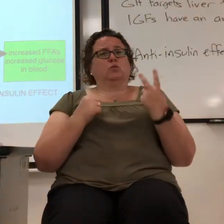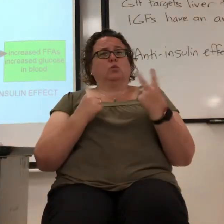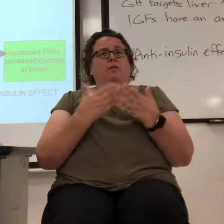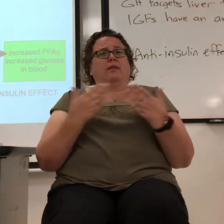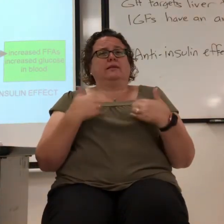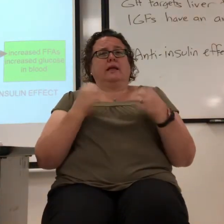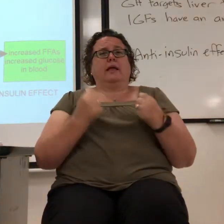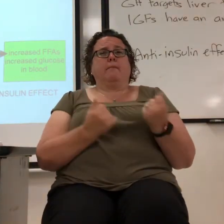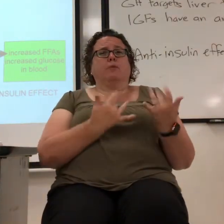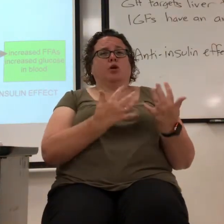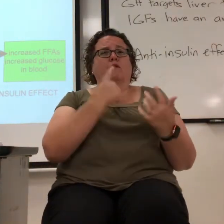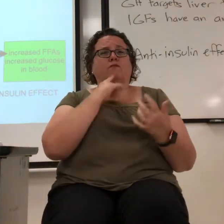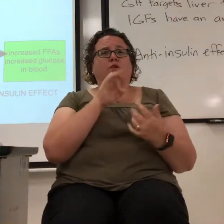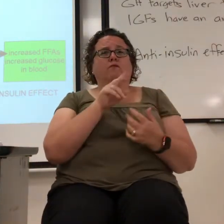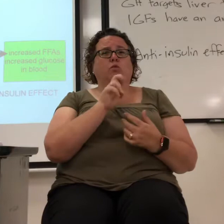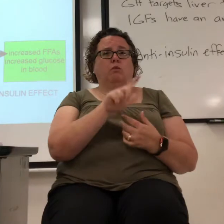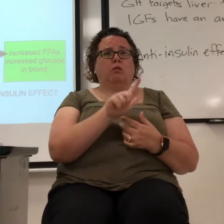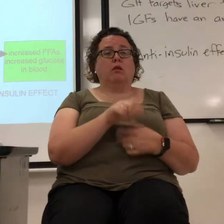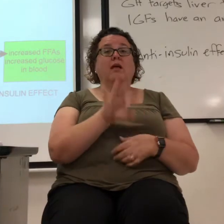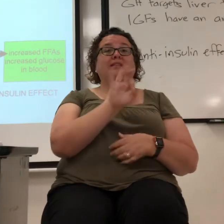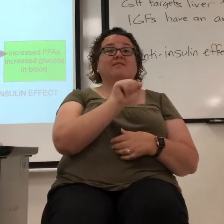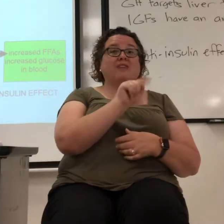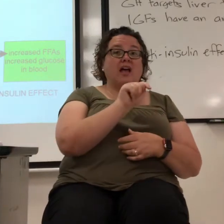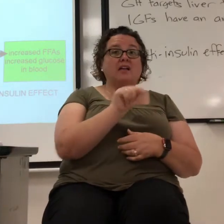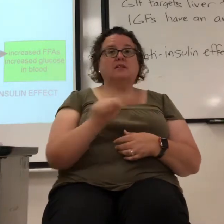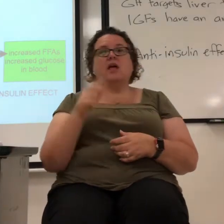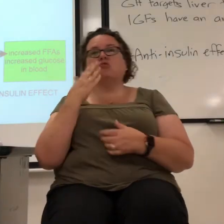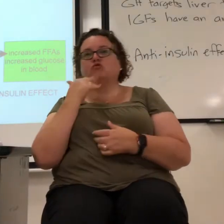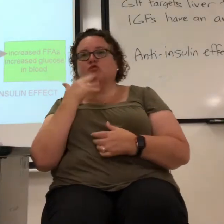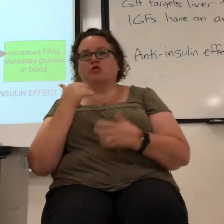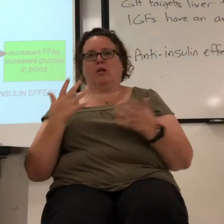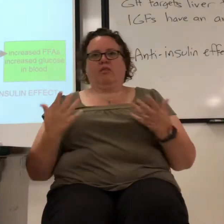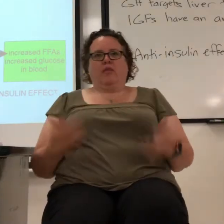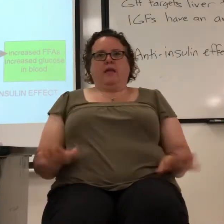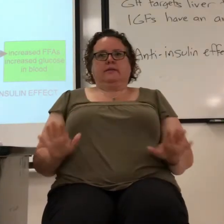fuel: fat and sugar. That's it.